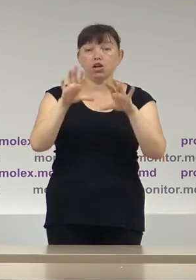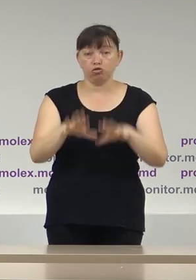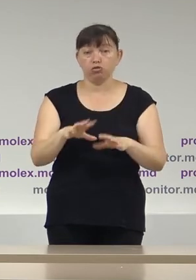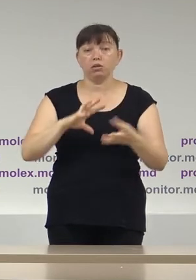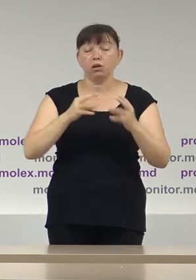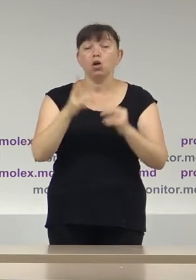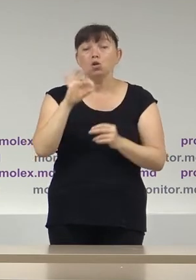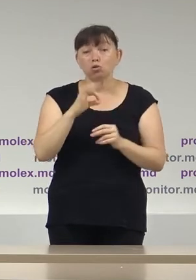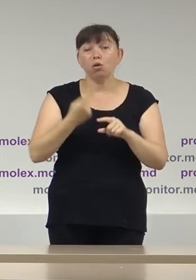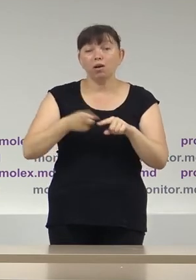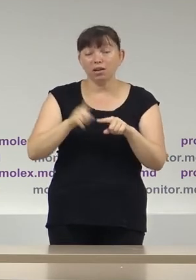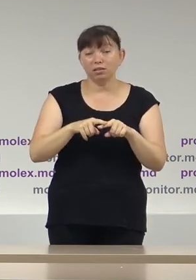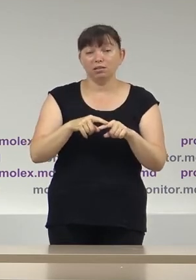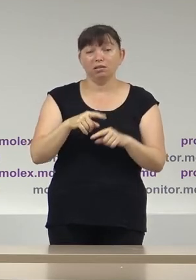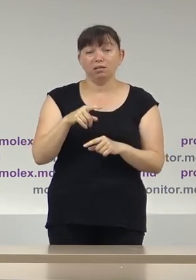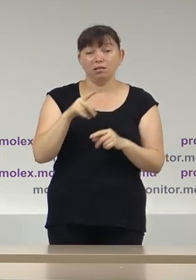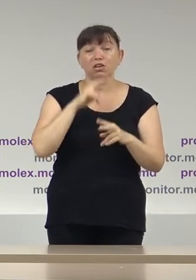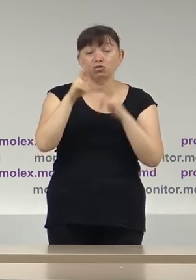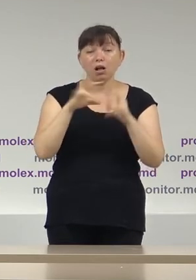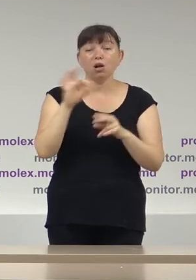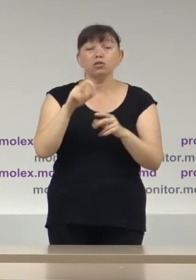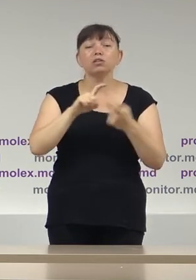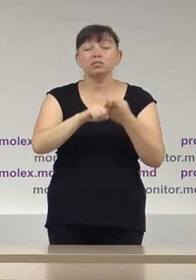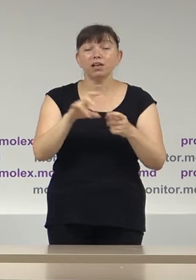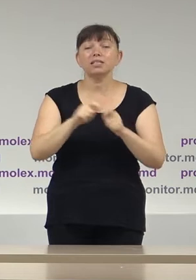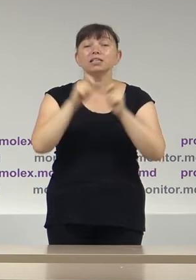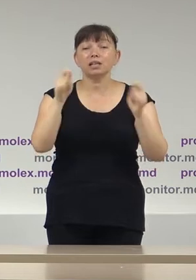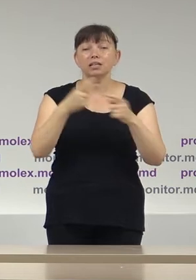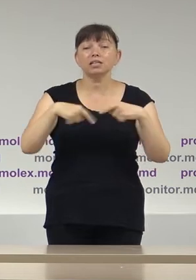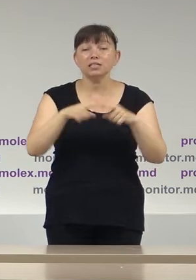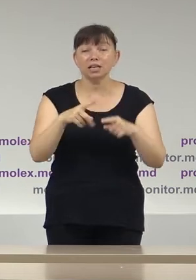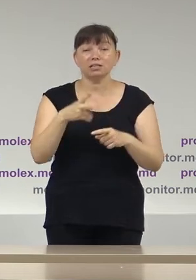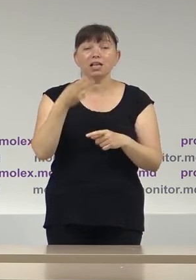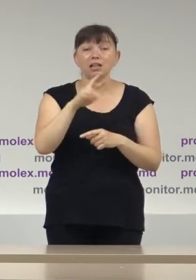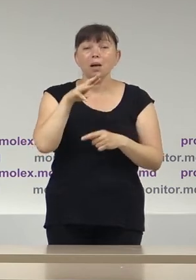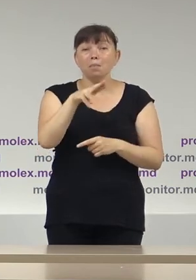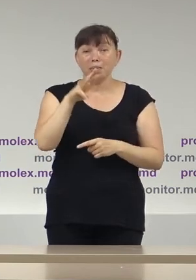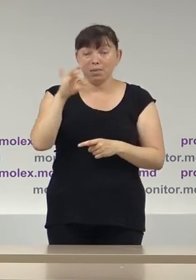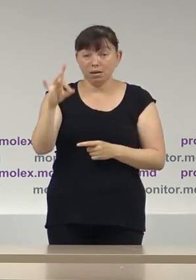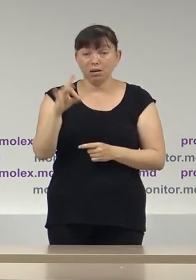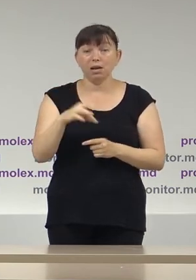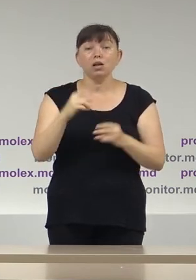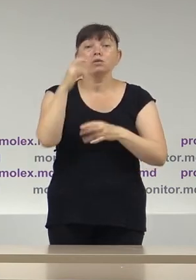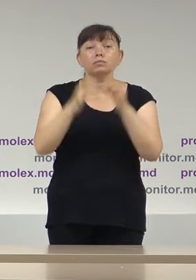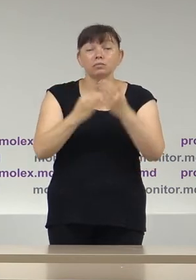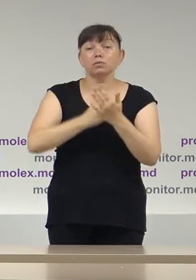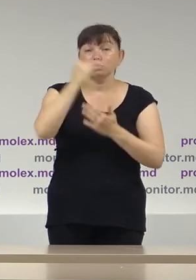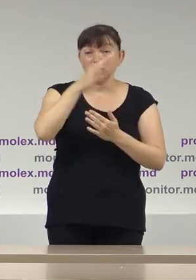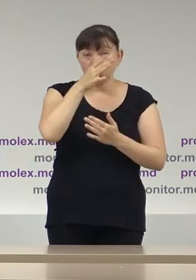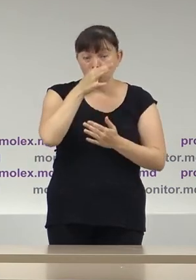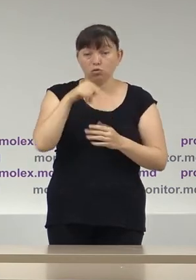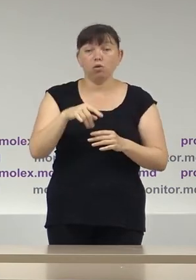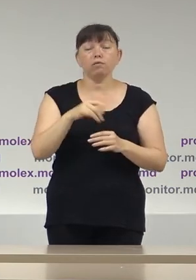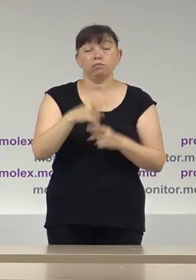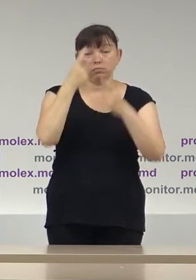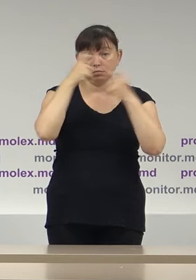Appeals issued solutions with regards to seven complaints. However, with regards to the complaint regarding opening of